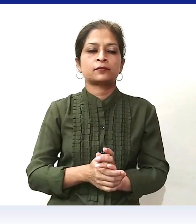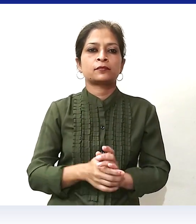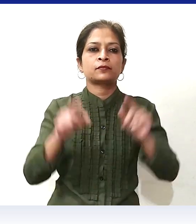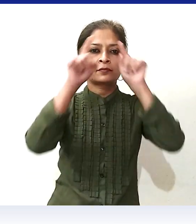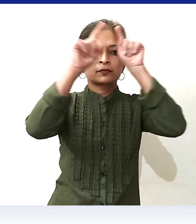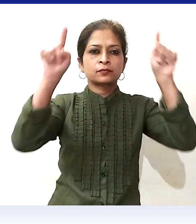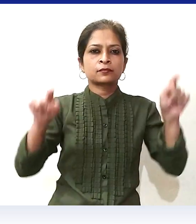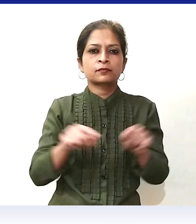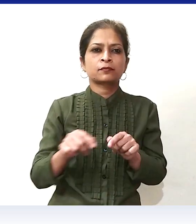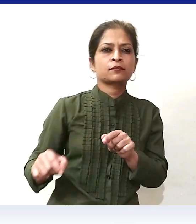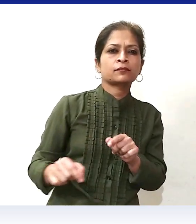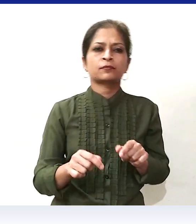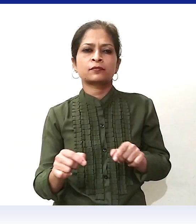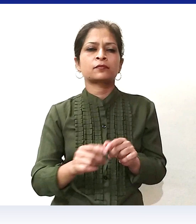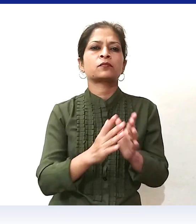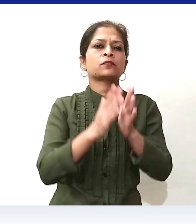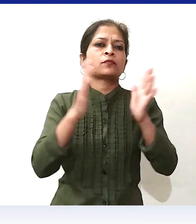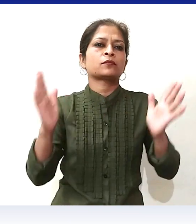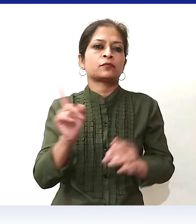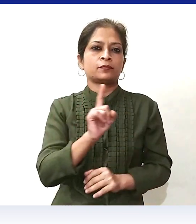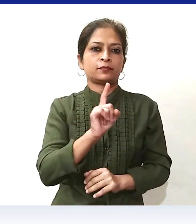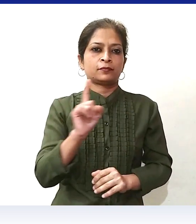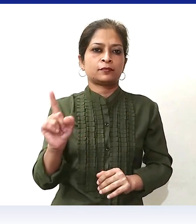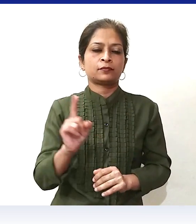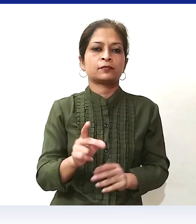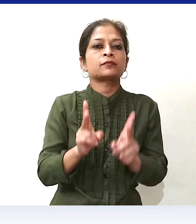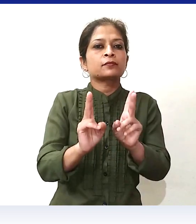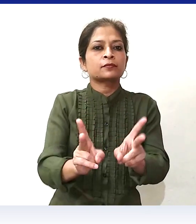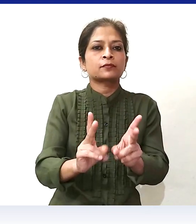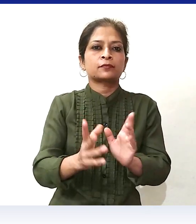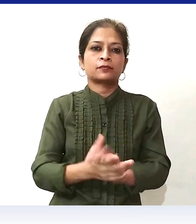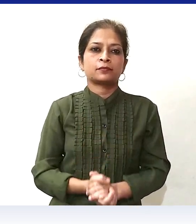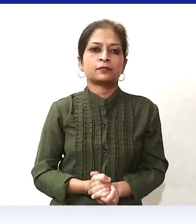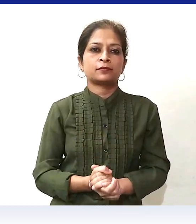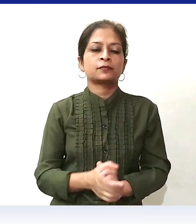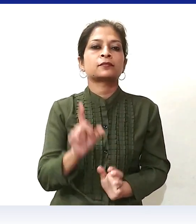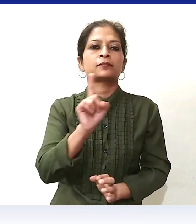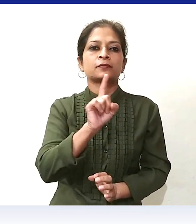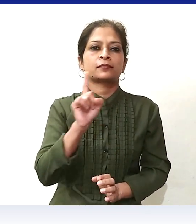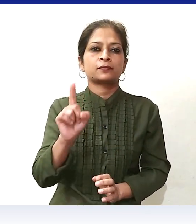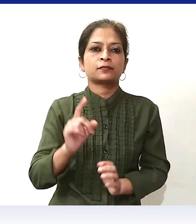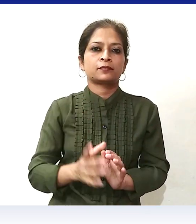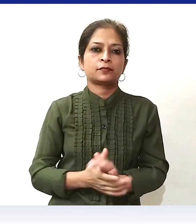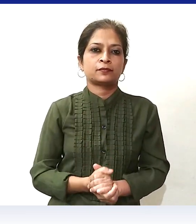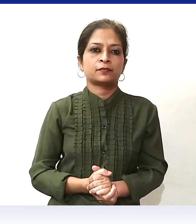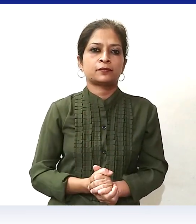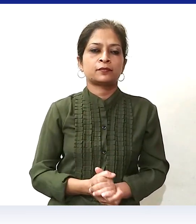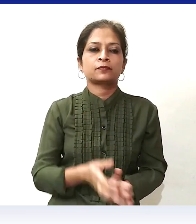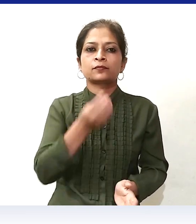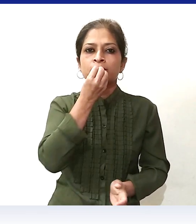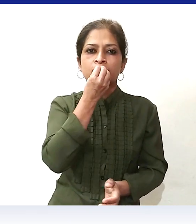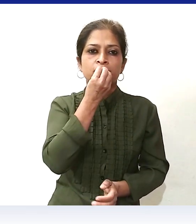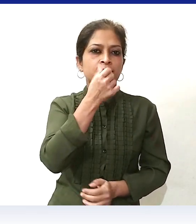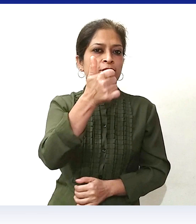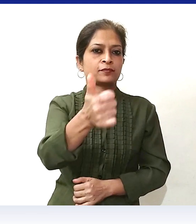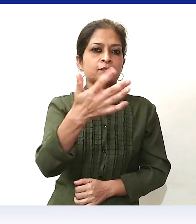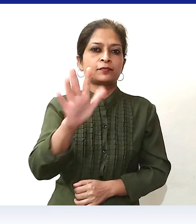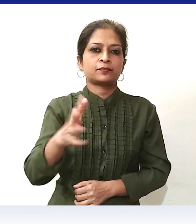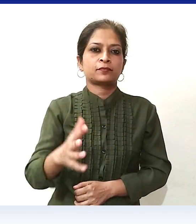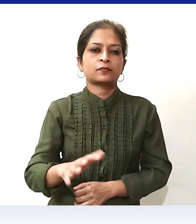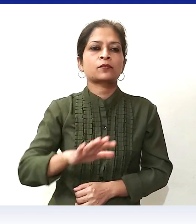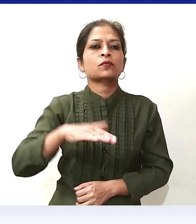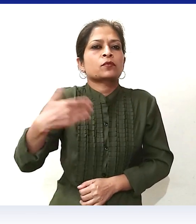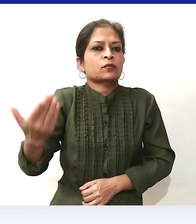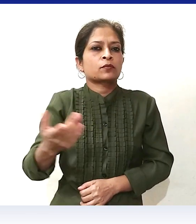do not move a lot and don't fidget number eleven eating is not considered